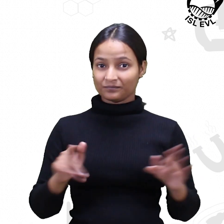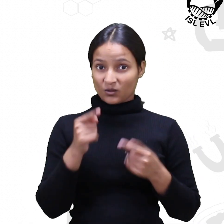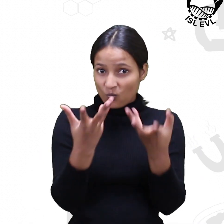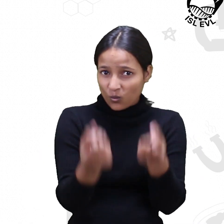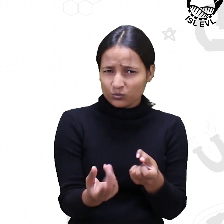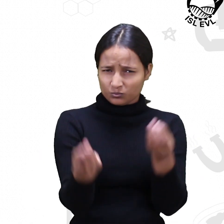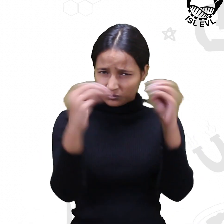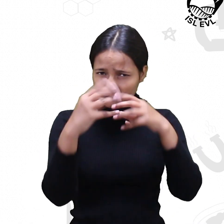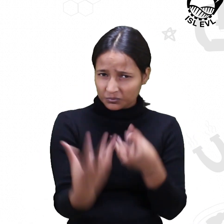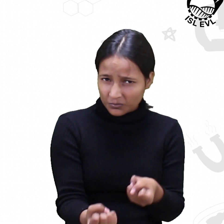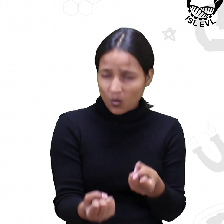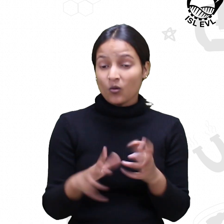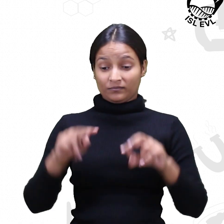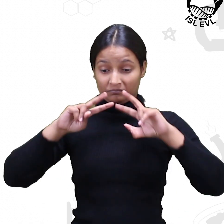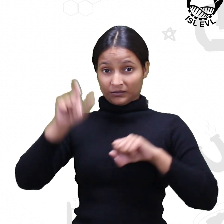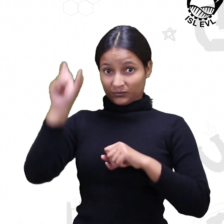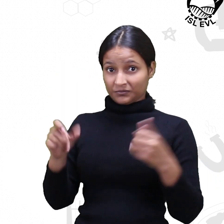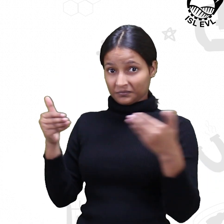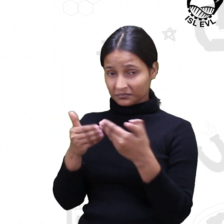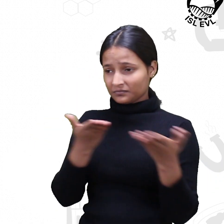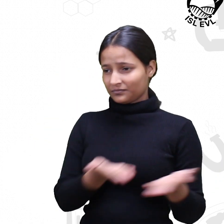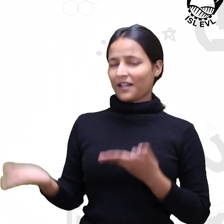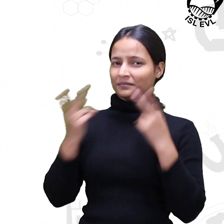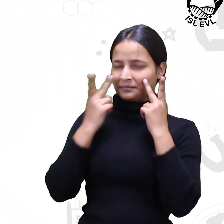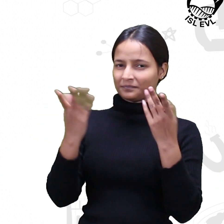So, that's it for today. If you want to know more